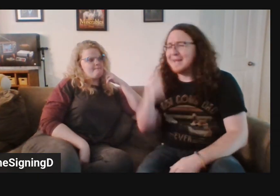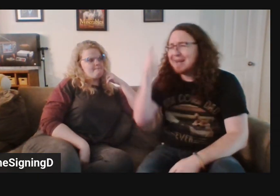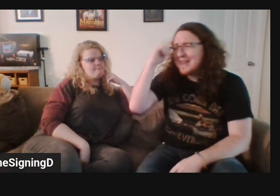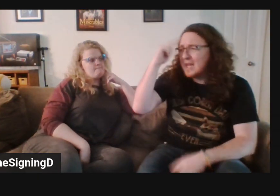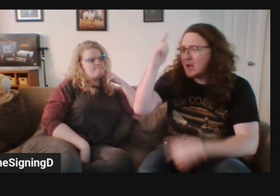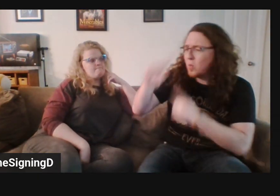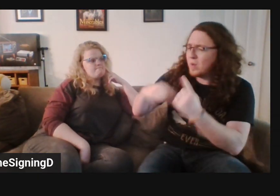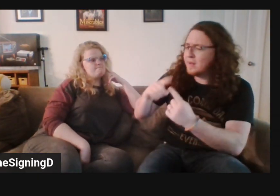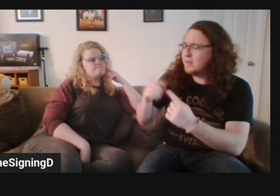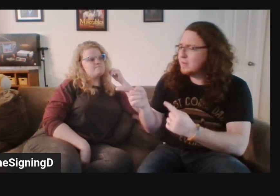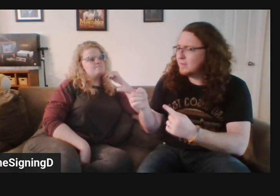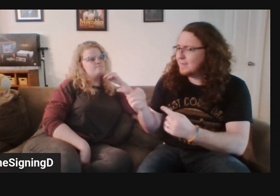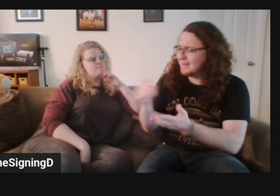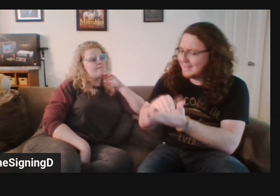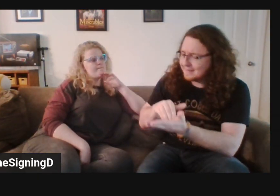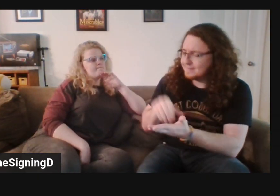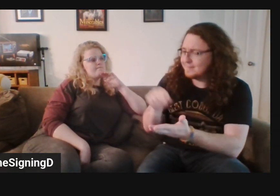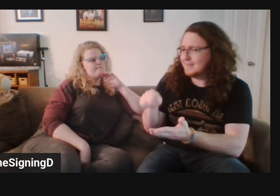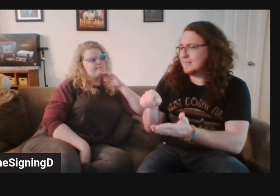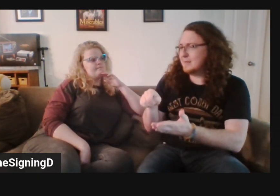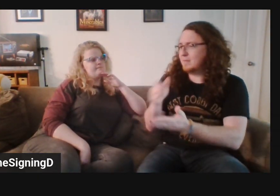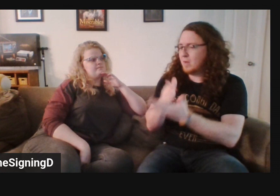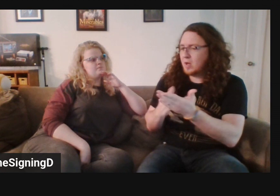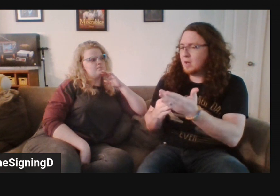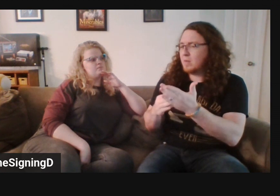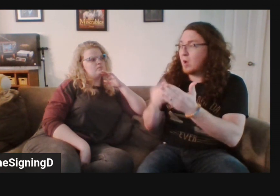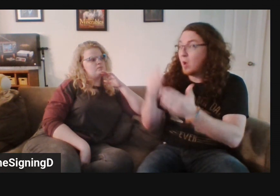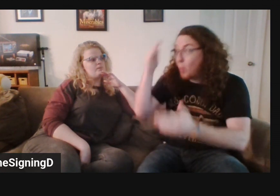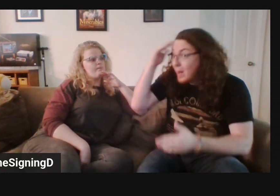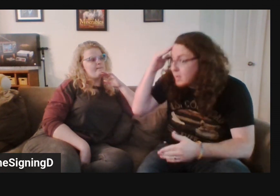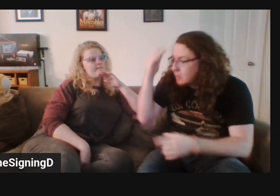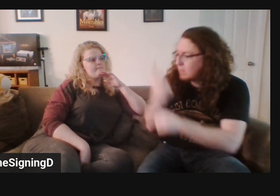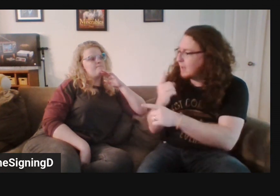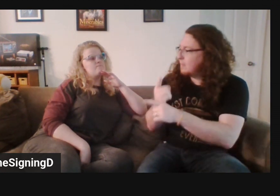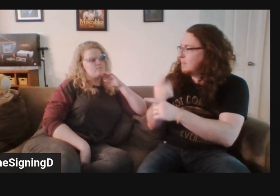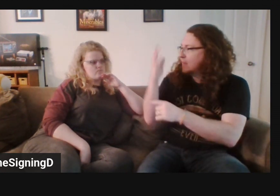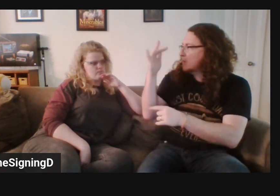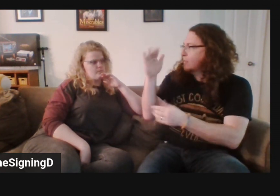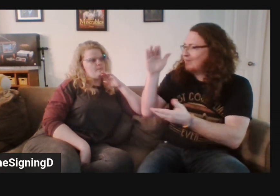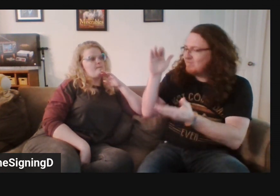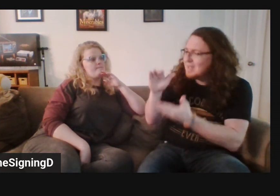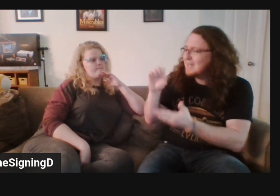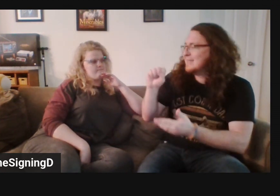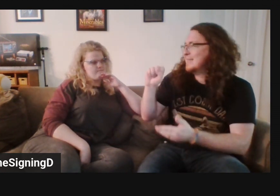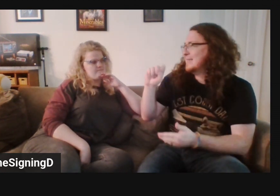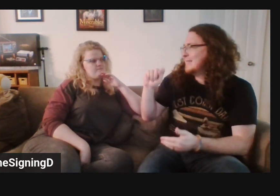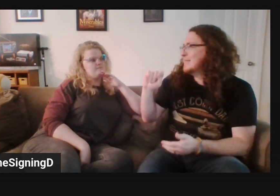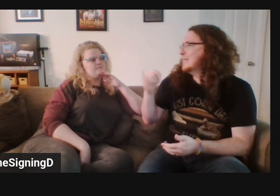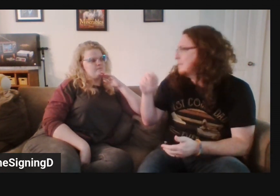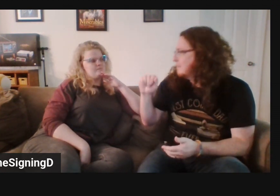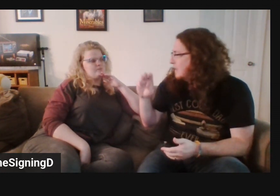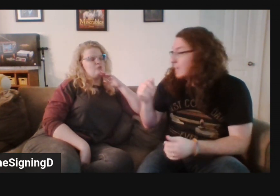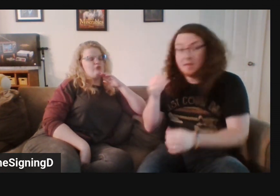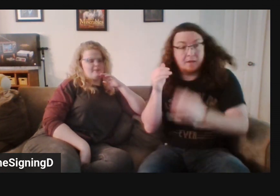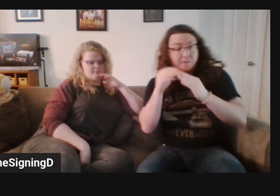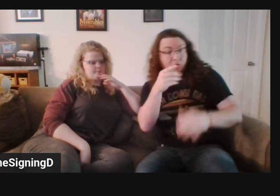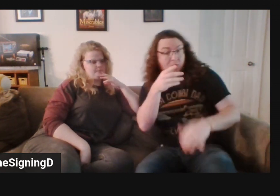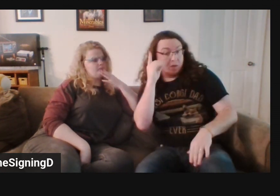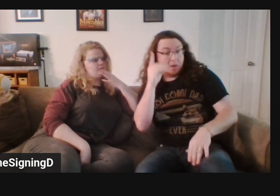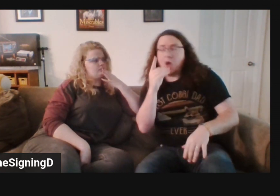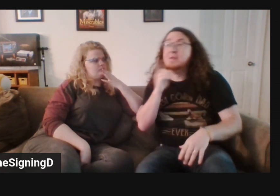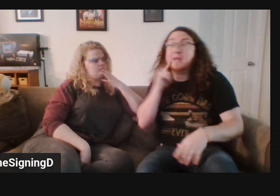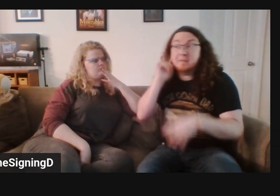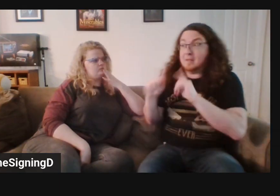when again, this is part awareness, right? Because you destigmatize. Even you, Derek, you said, oh, deaf people